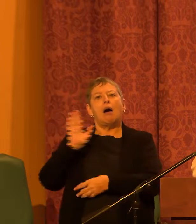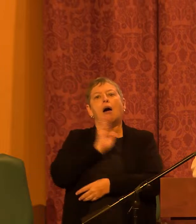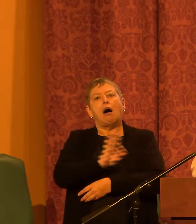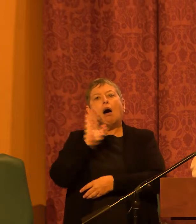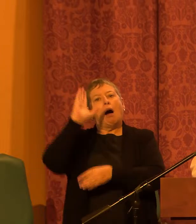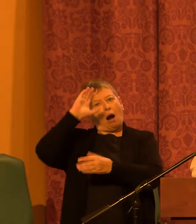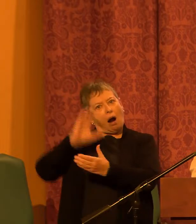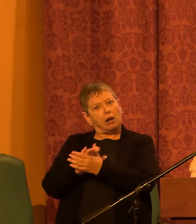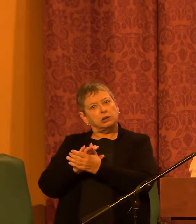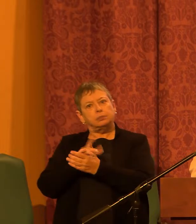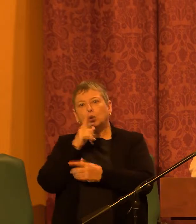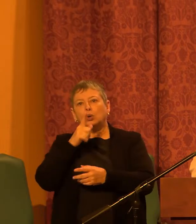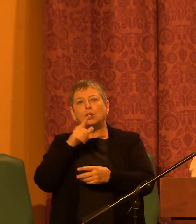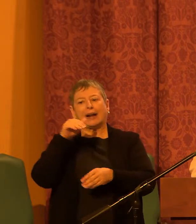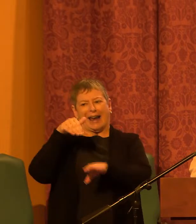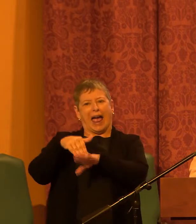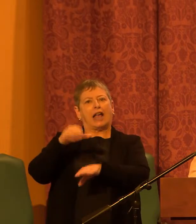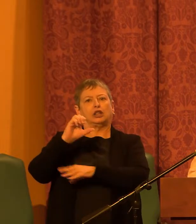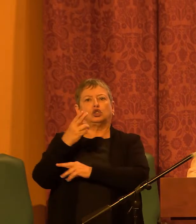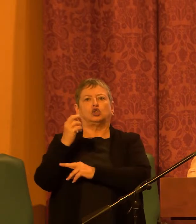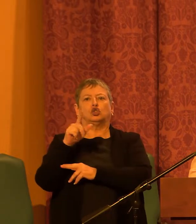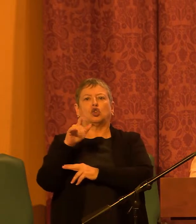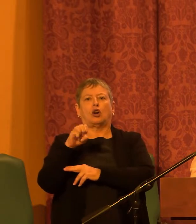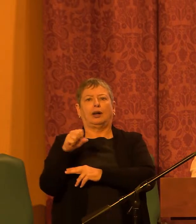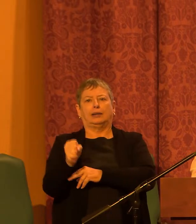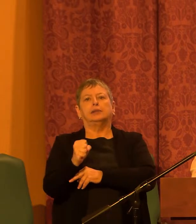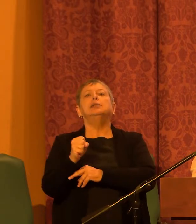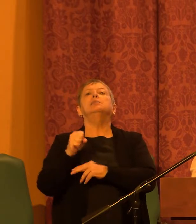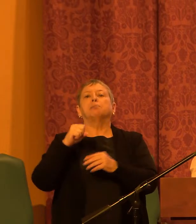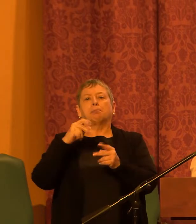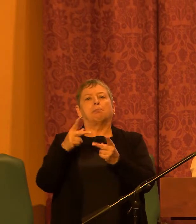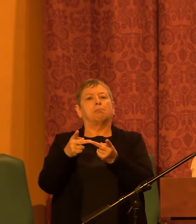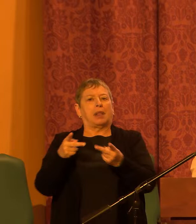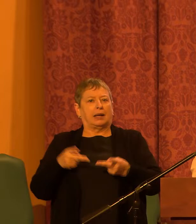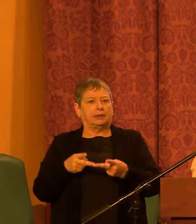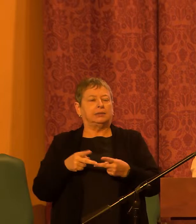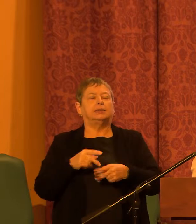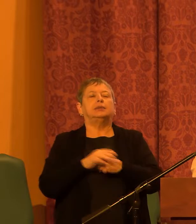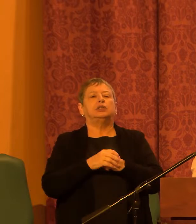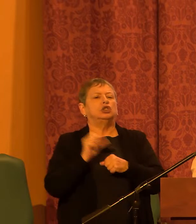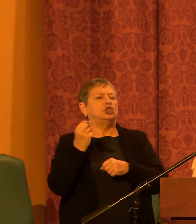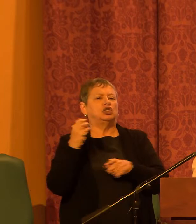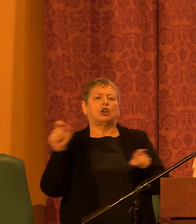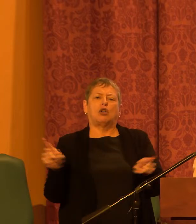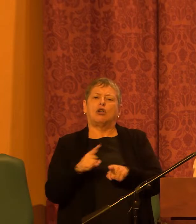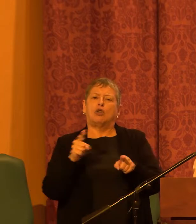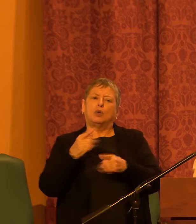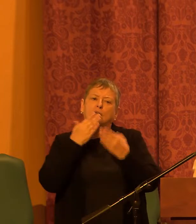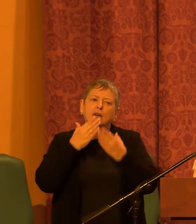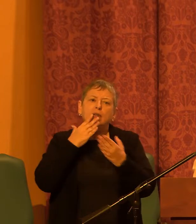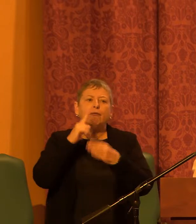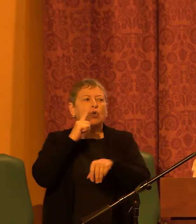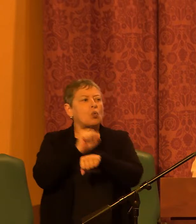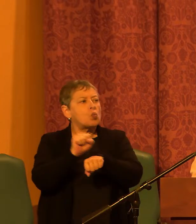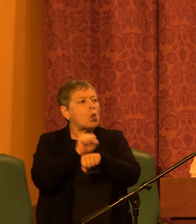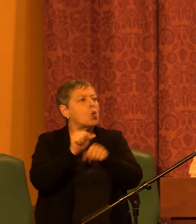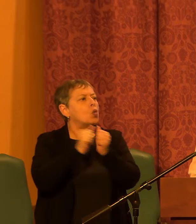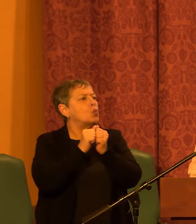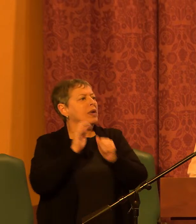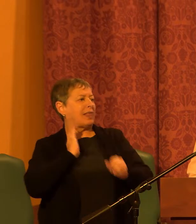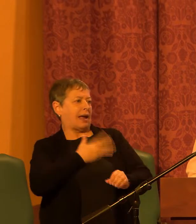Charlie's Place and for all those affected by the disease. She is always very grateful to be working with